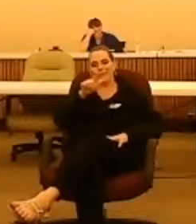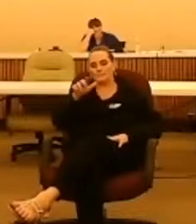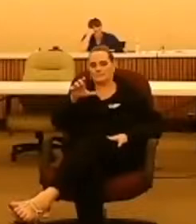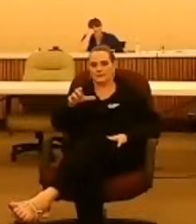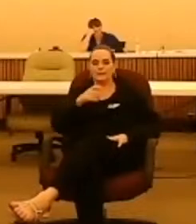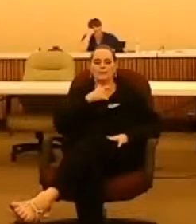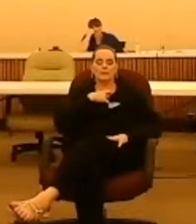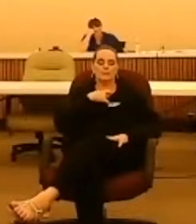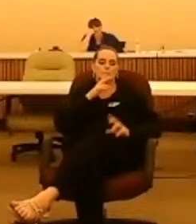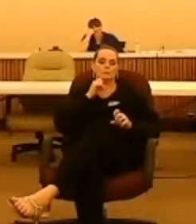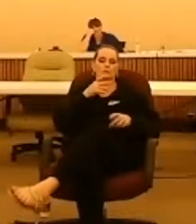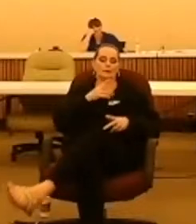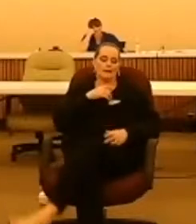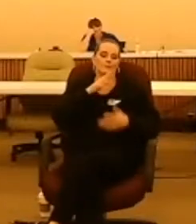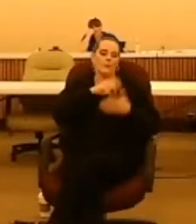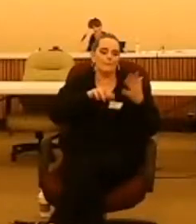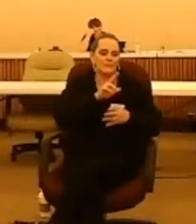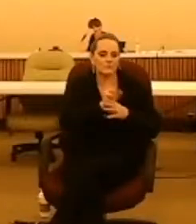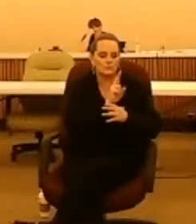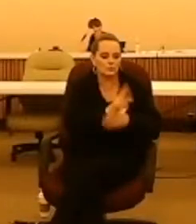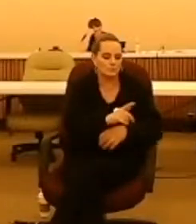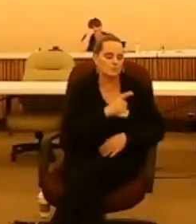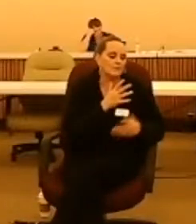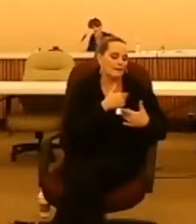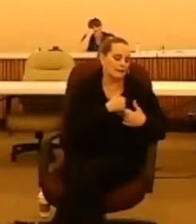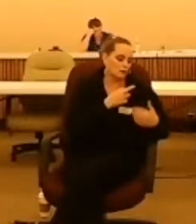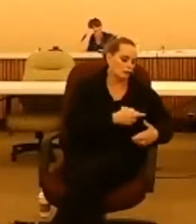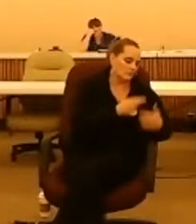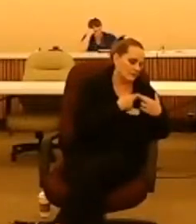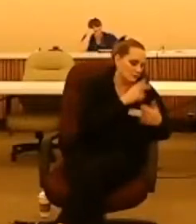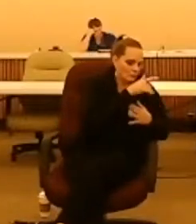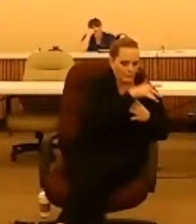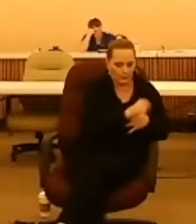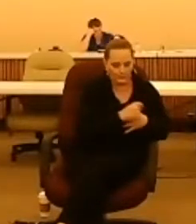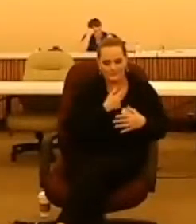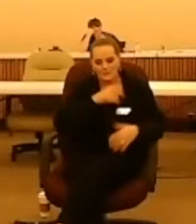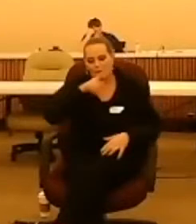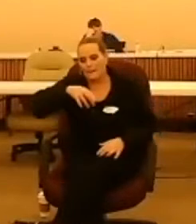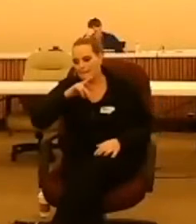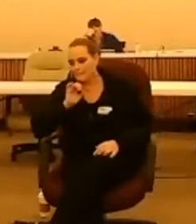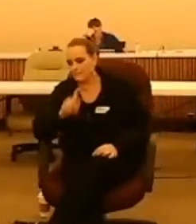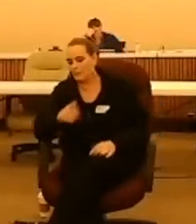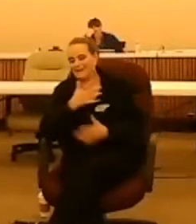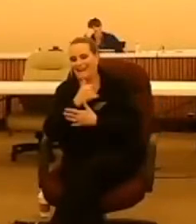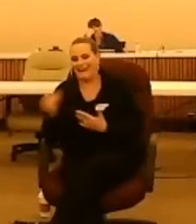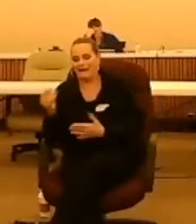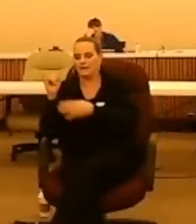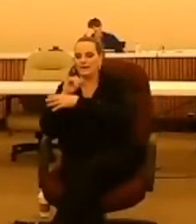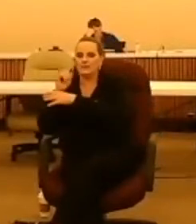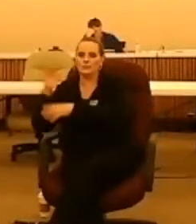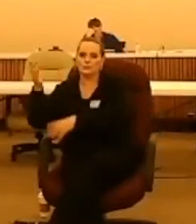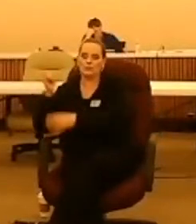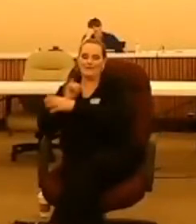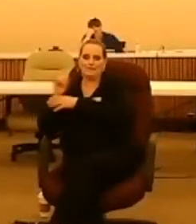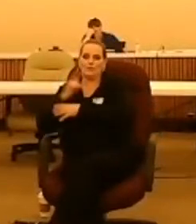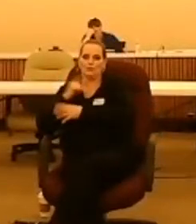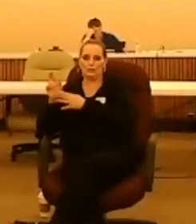mixed-use development comprising residential apartments, a park, and industrial uses. Second.